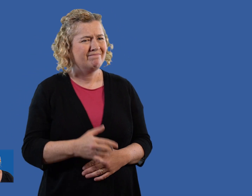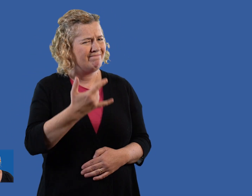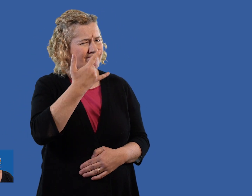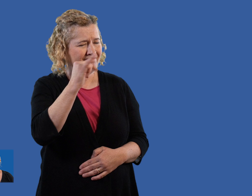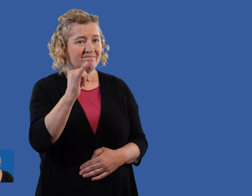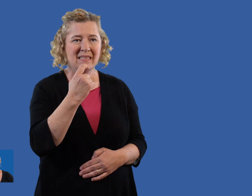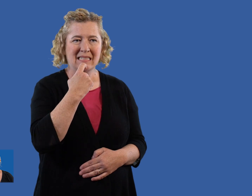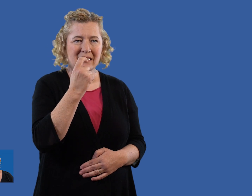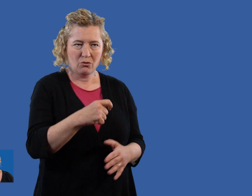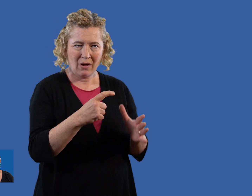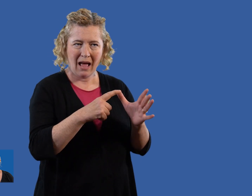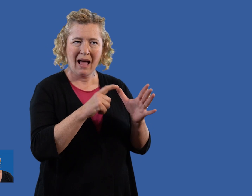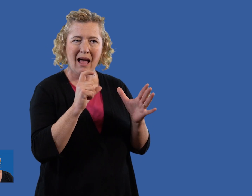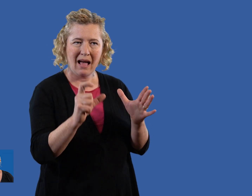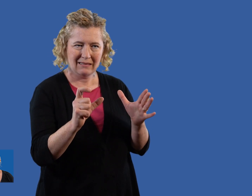in a serious accident.